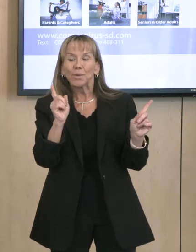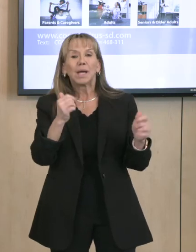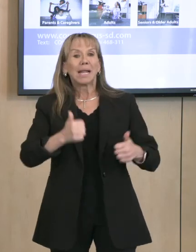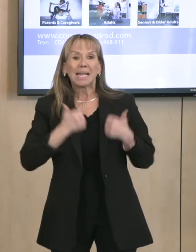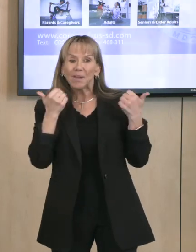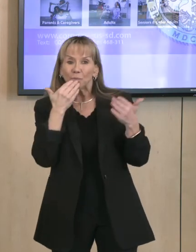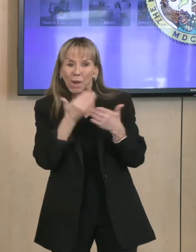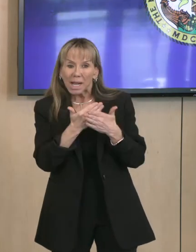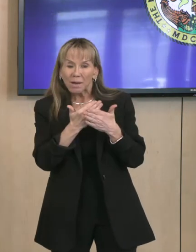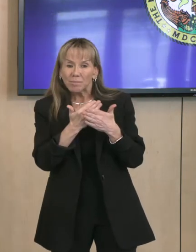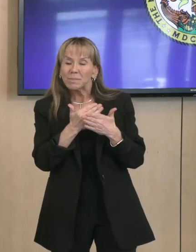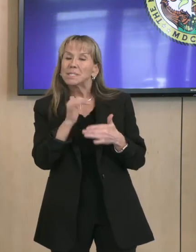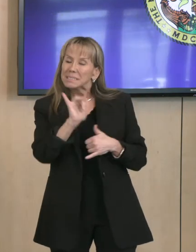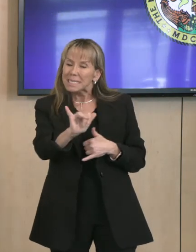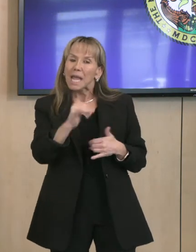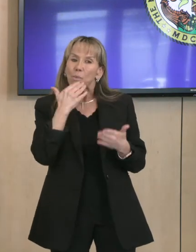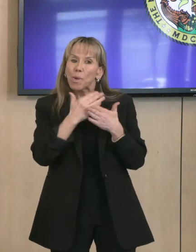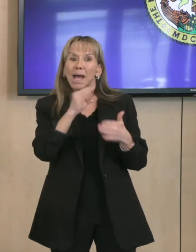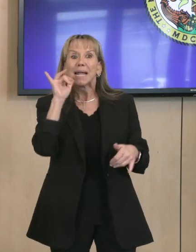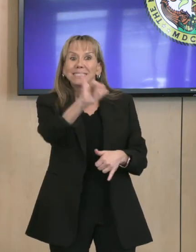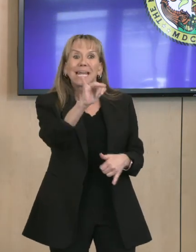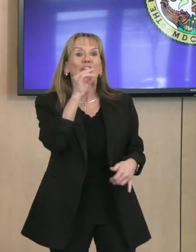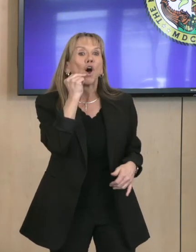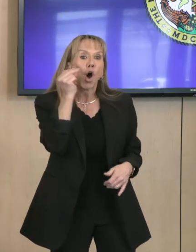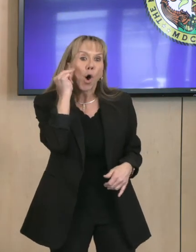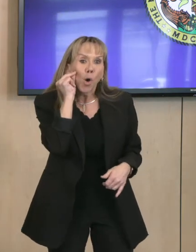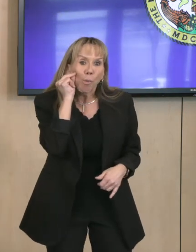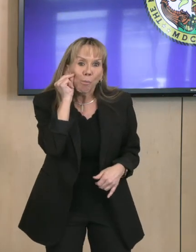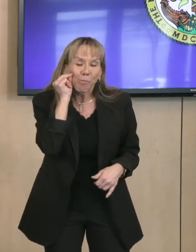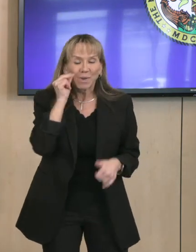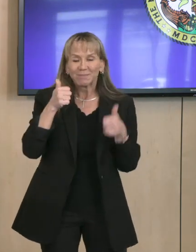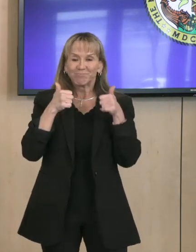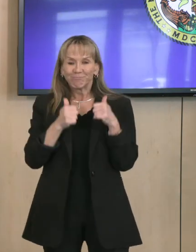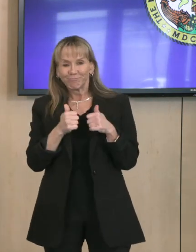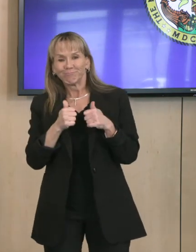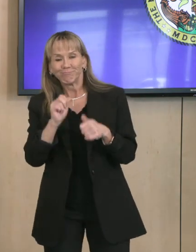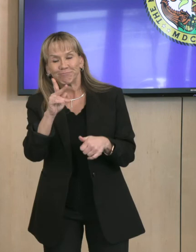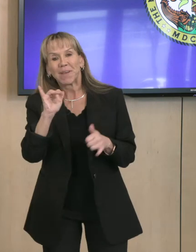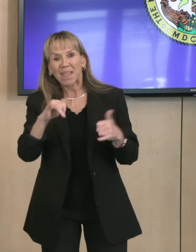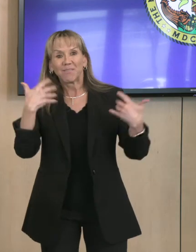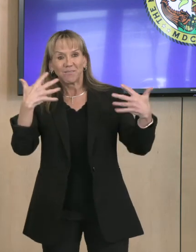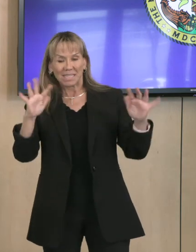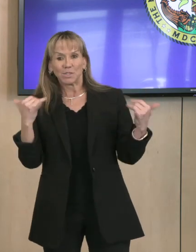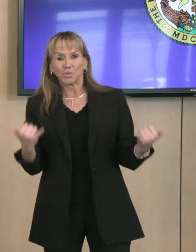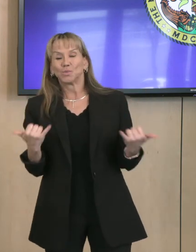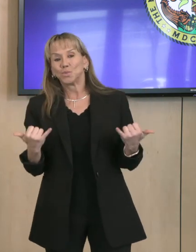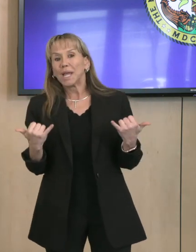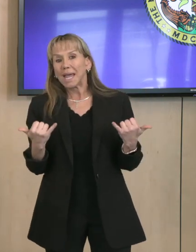live well, to stay well, and to stay at home. That